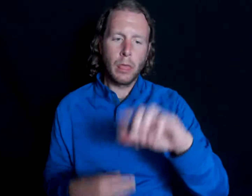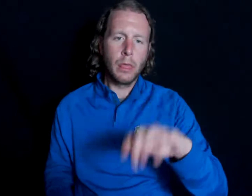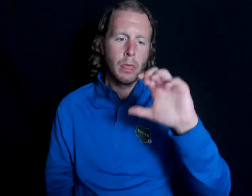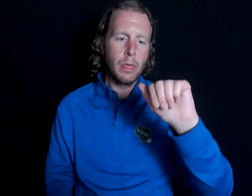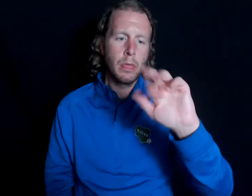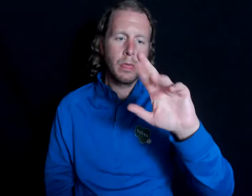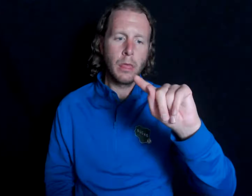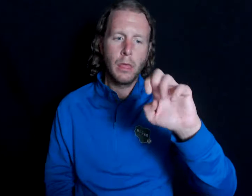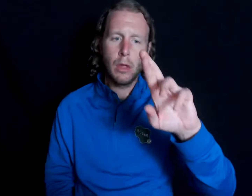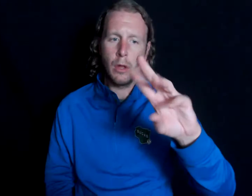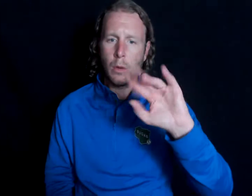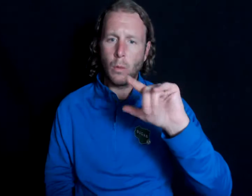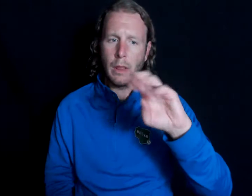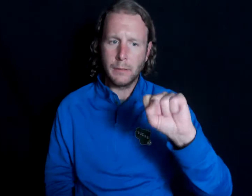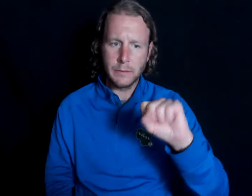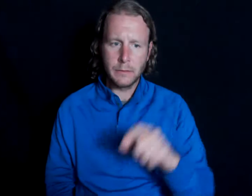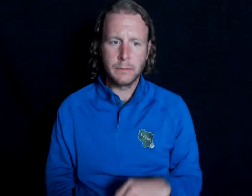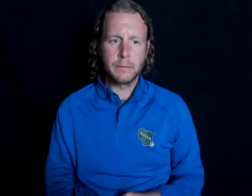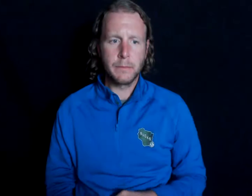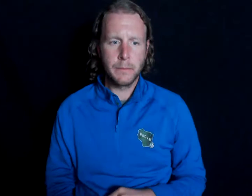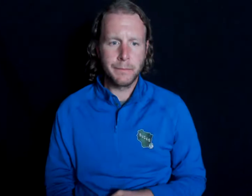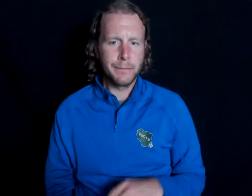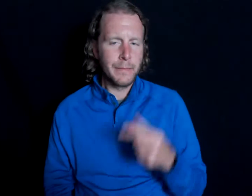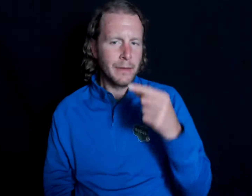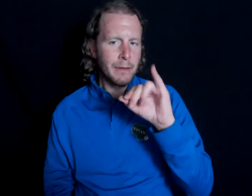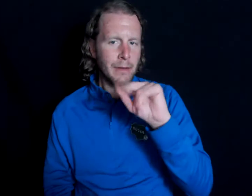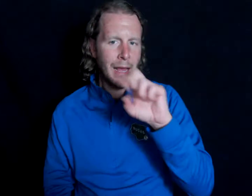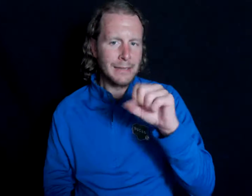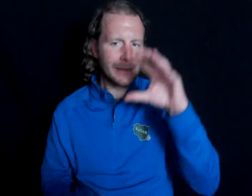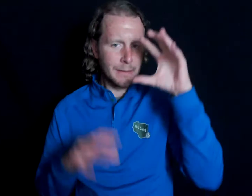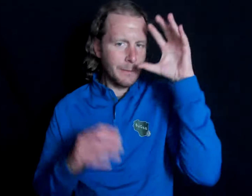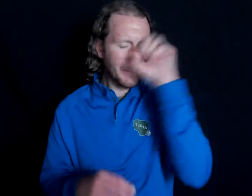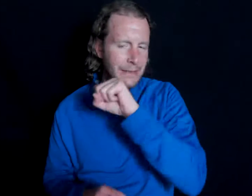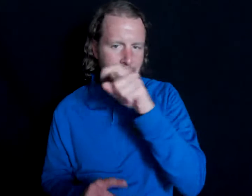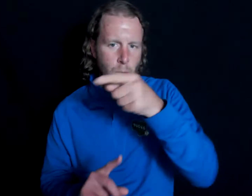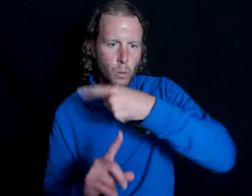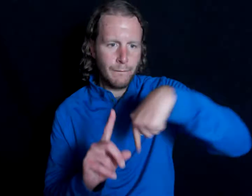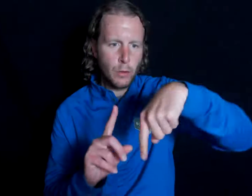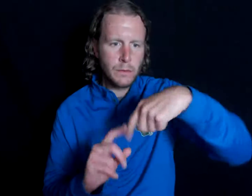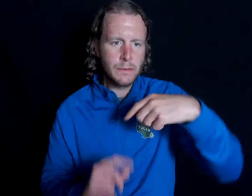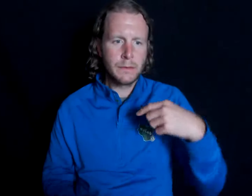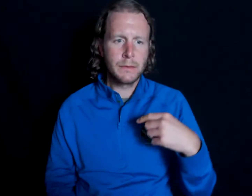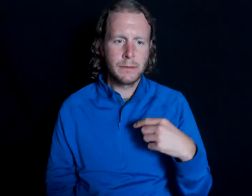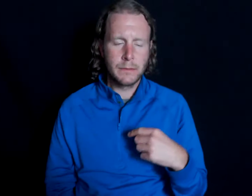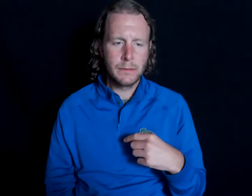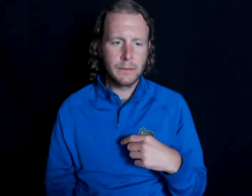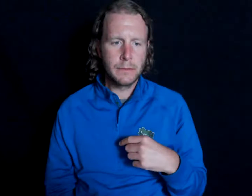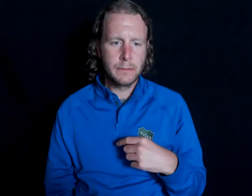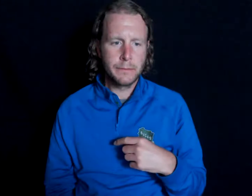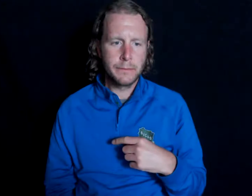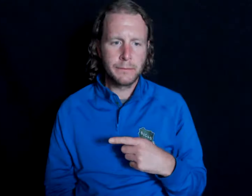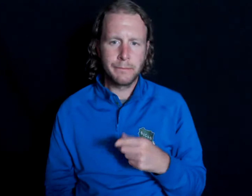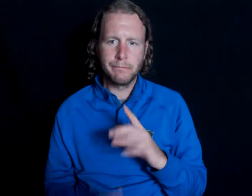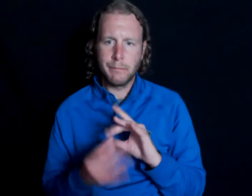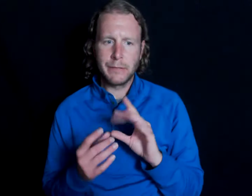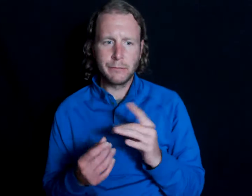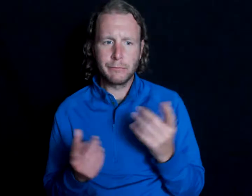game, Doris, as Giannis misses the reverse, like they were just kind of happy to be up 1-0 going into this game. They were up